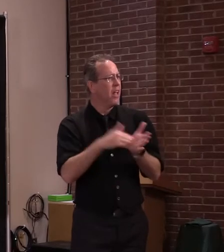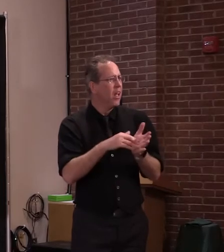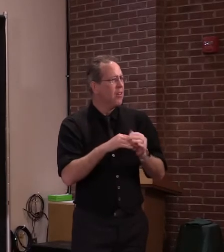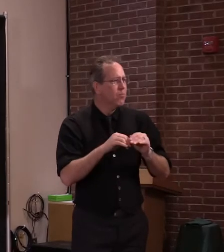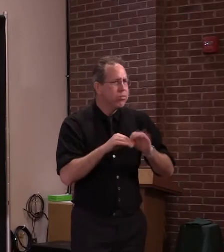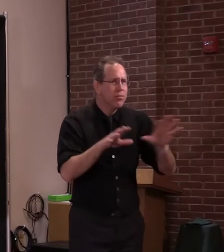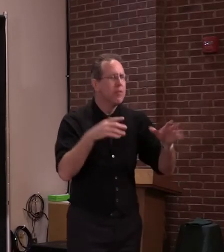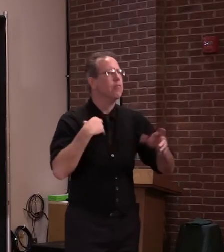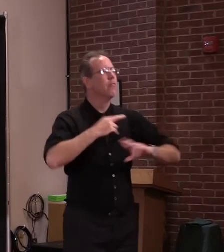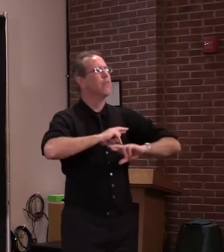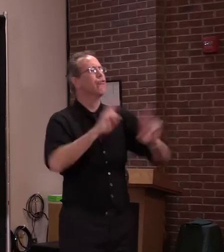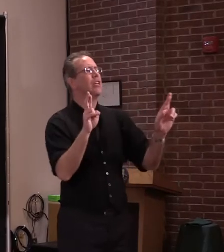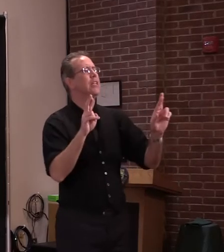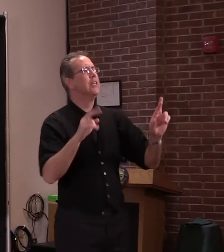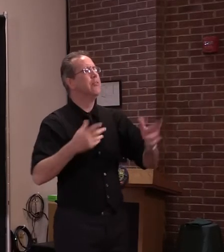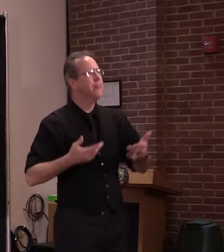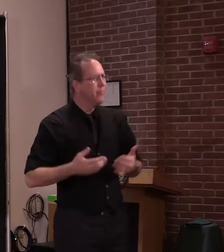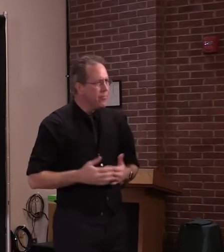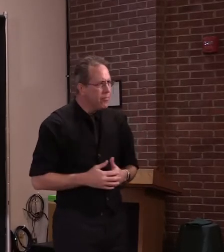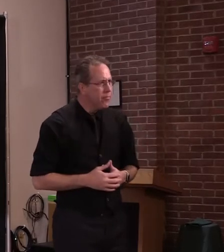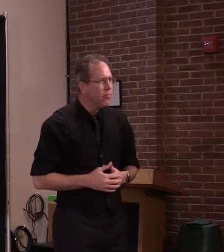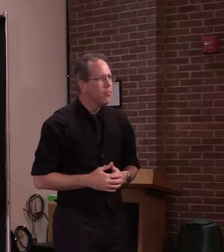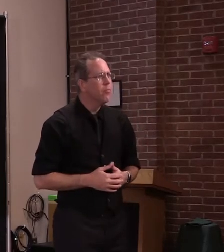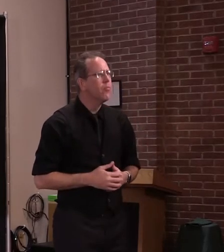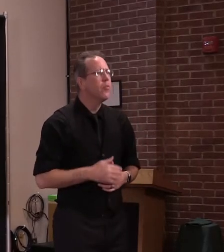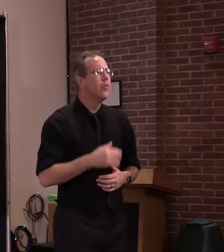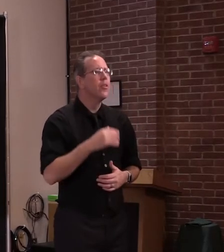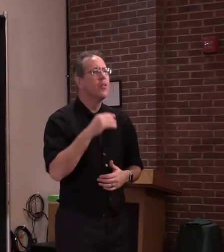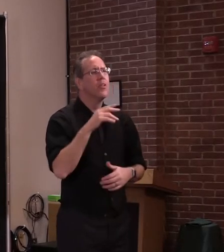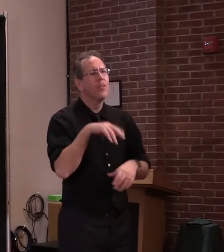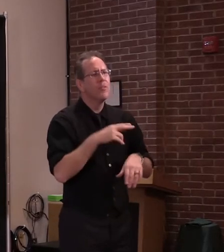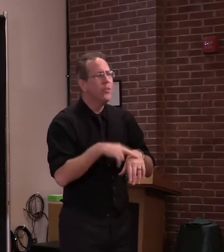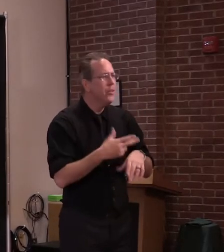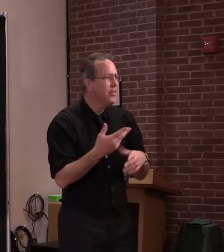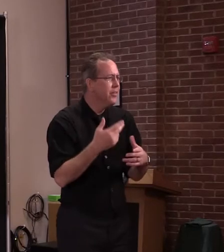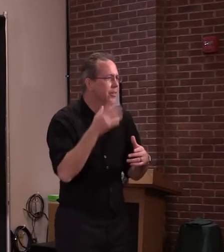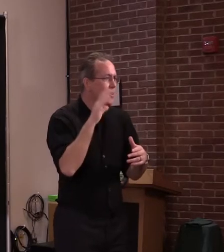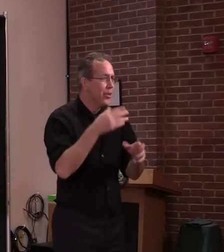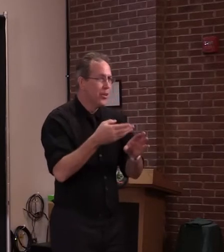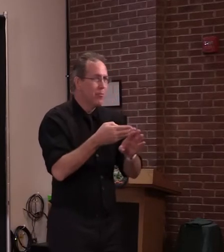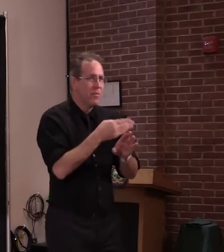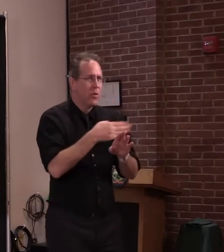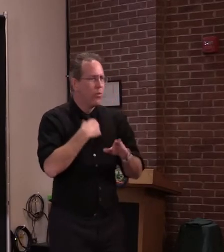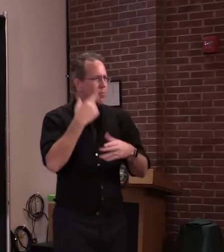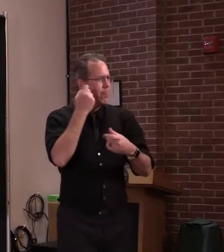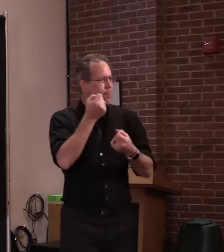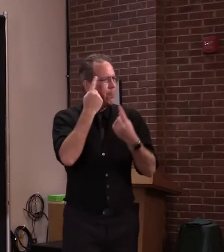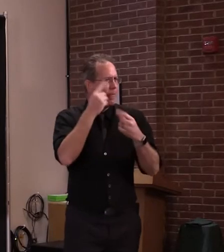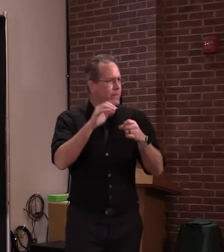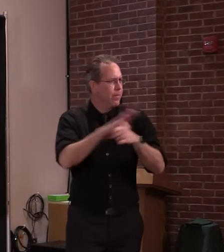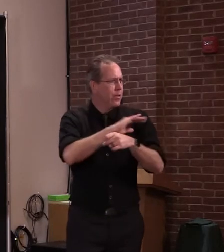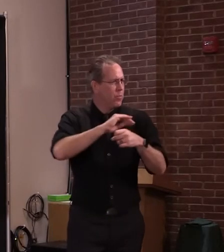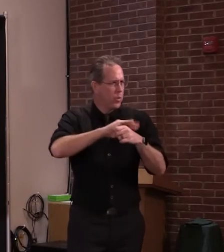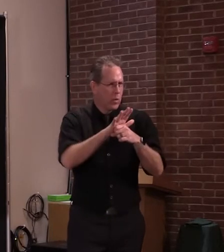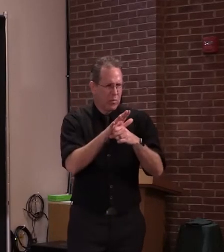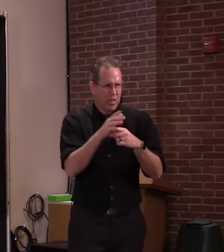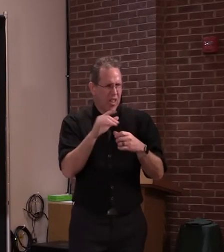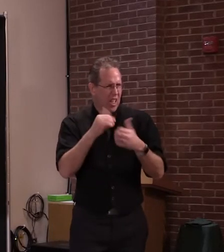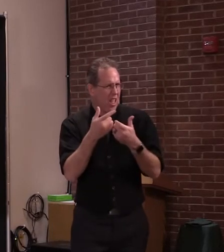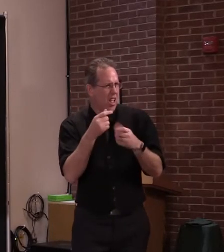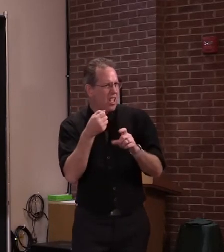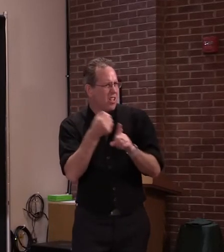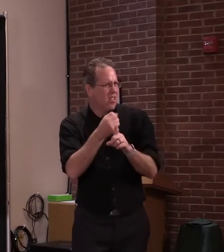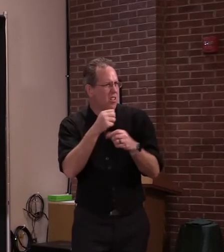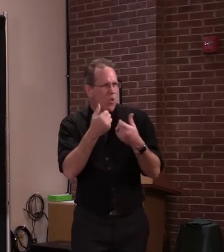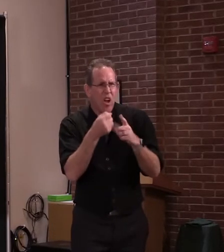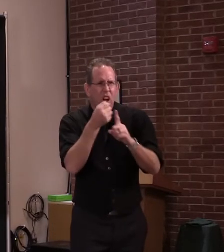We didn't have any information on this and how quickly it transmitted, the incubation period and so forth and so on, nor